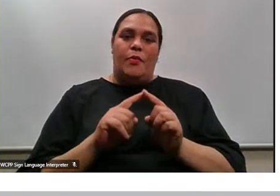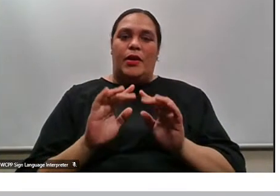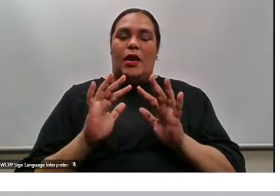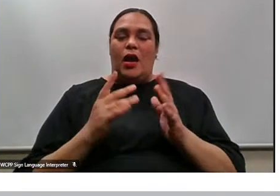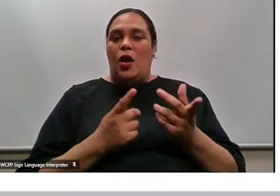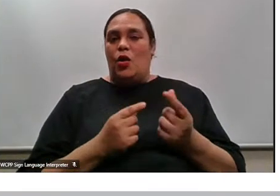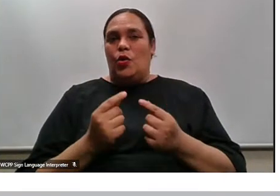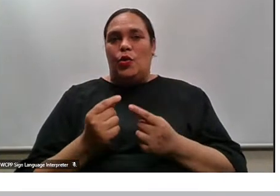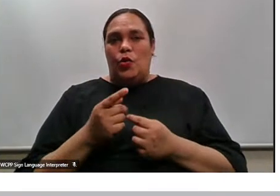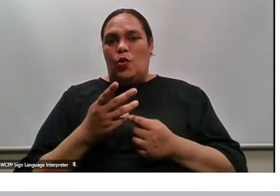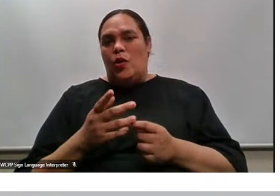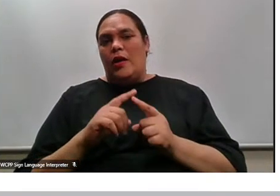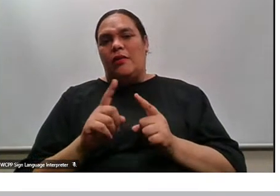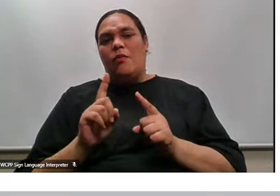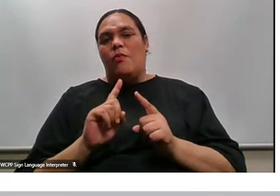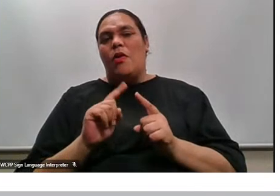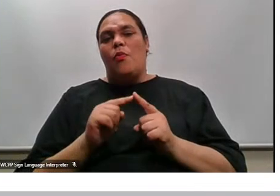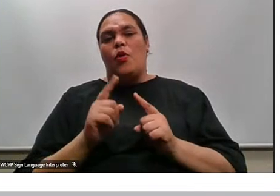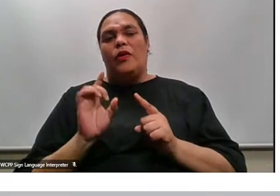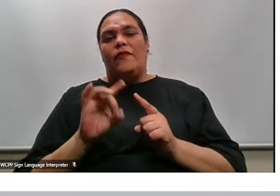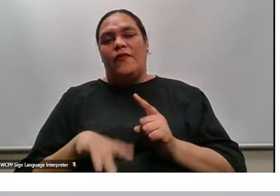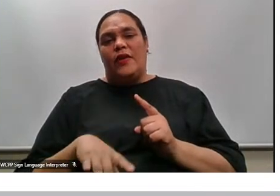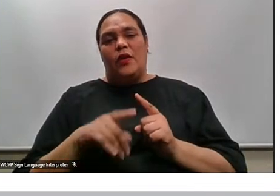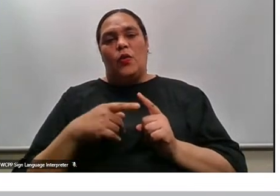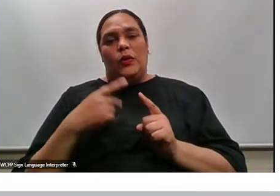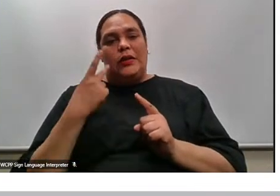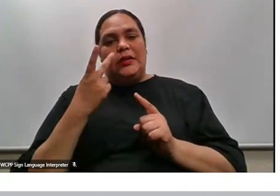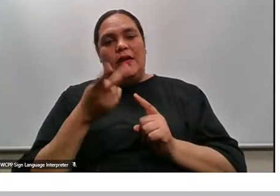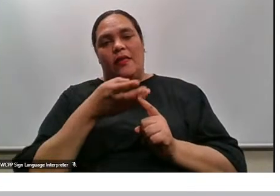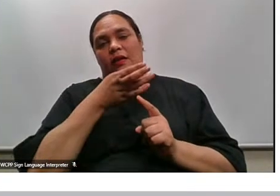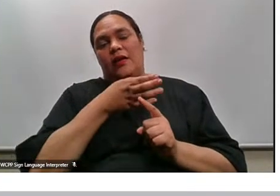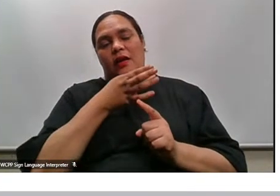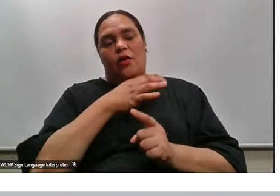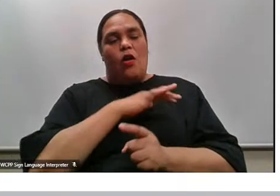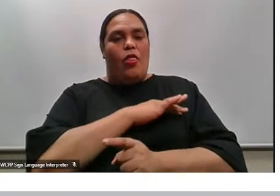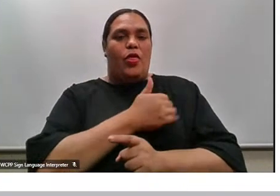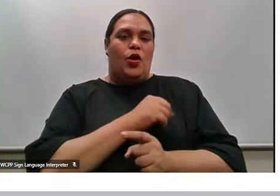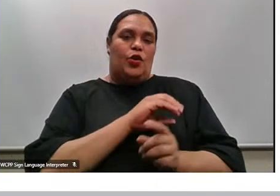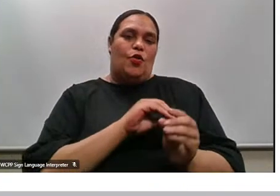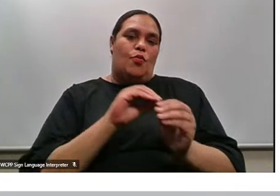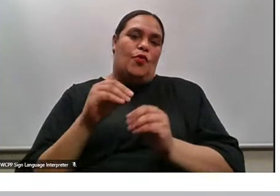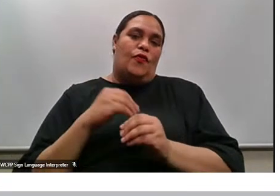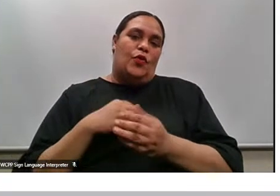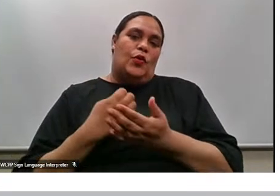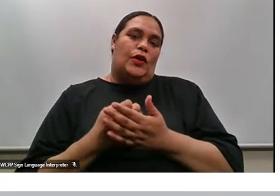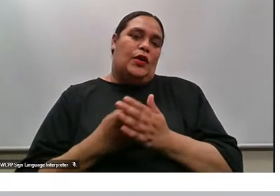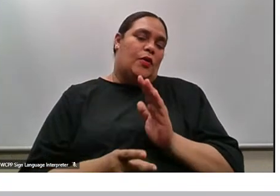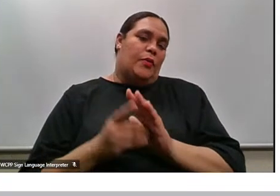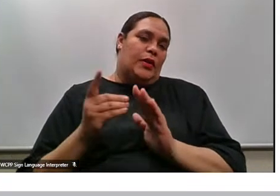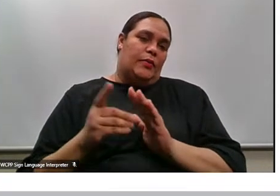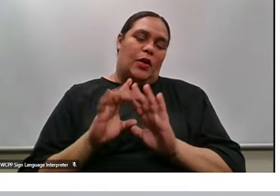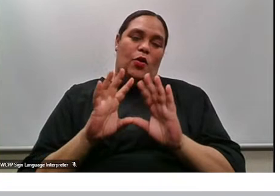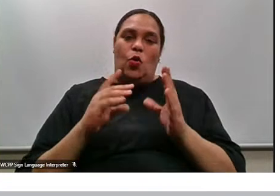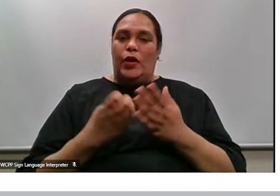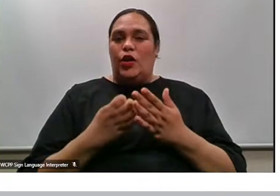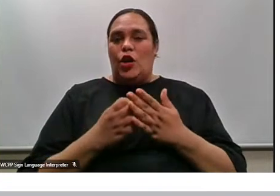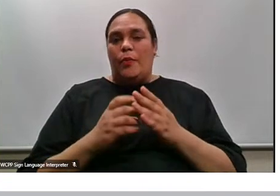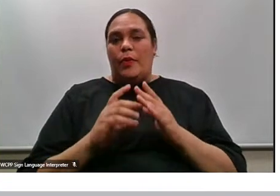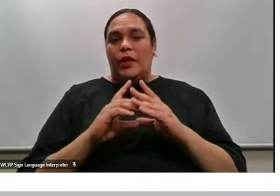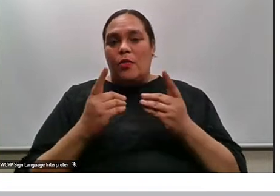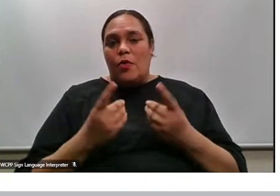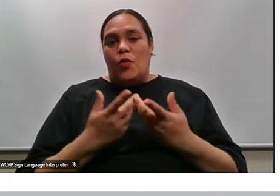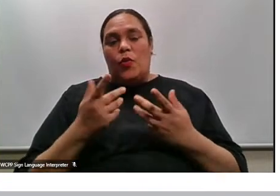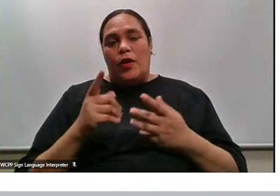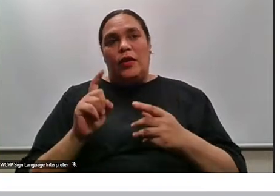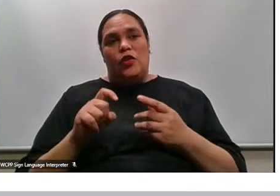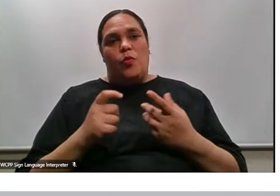with that? And at what point are we seeing this liquor authority being moved to the economic department where they are